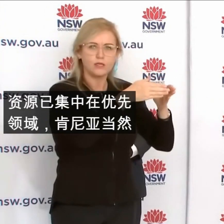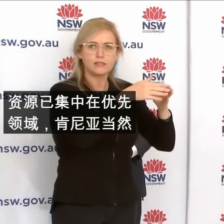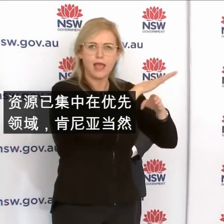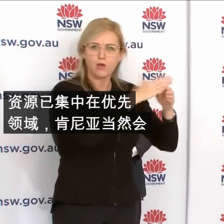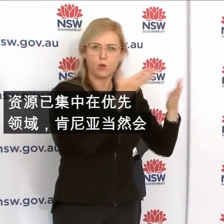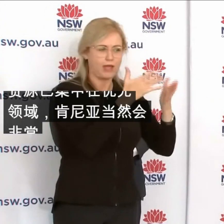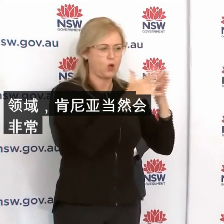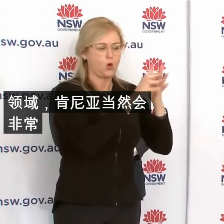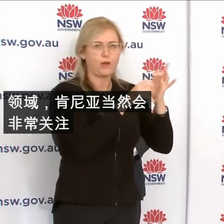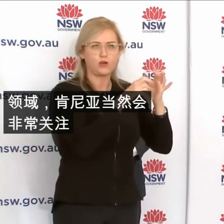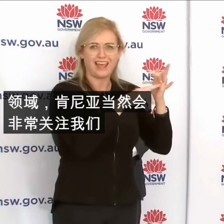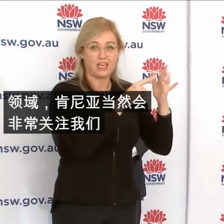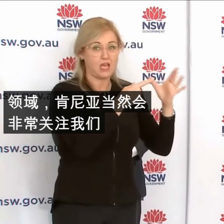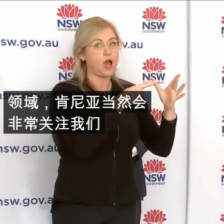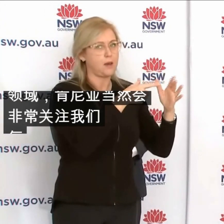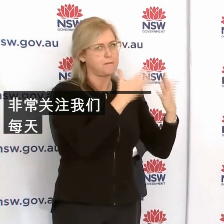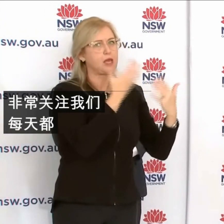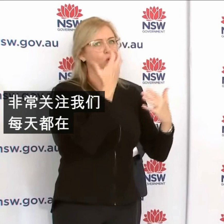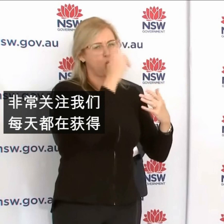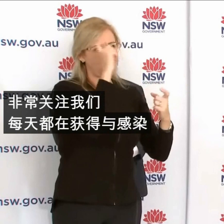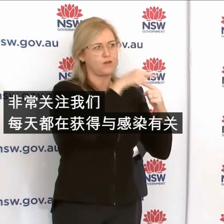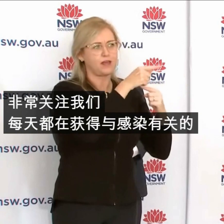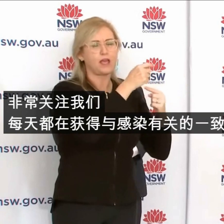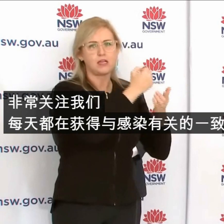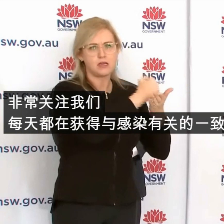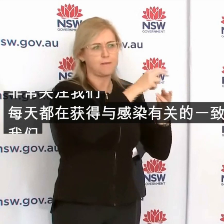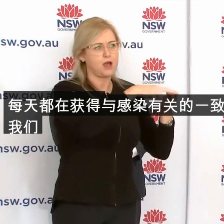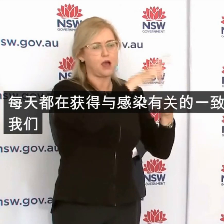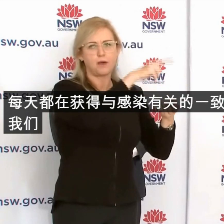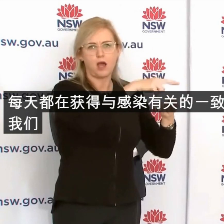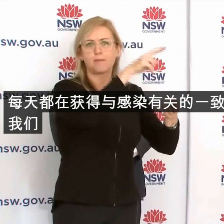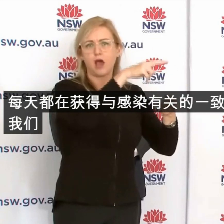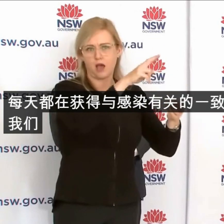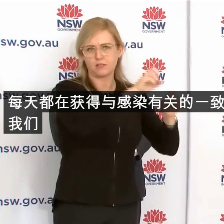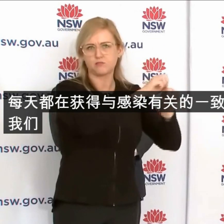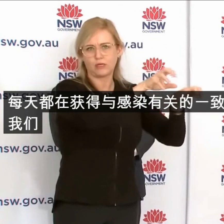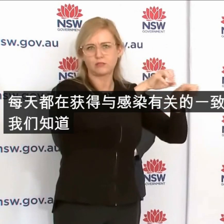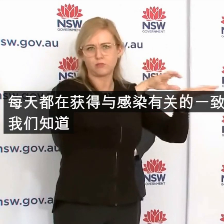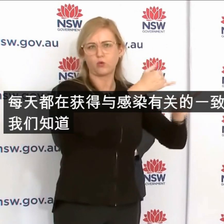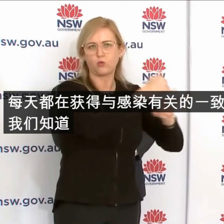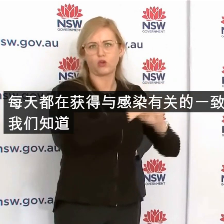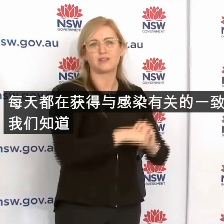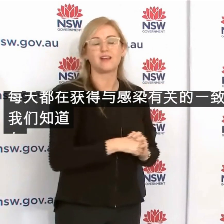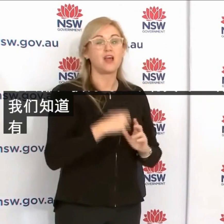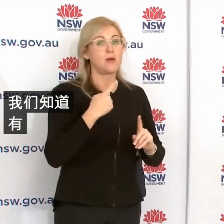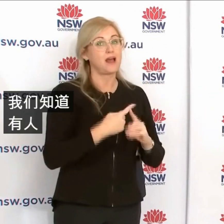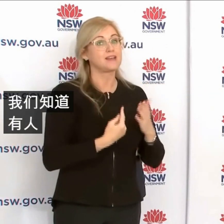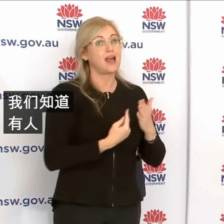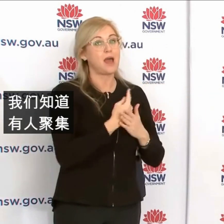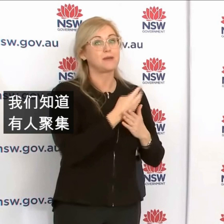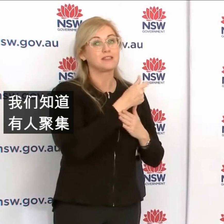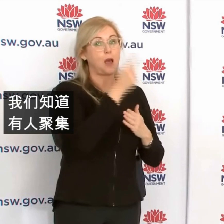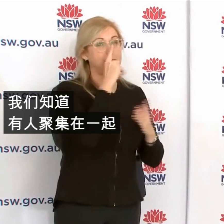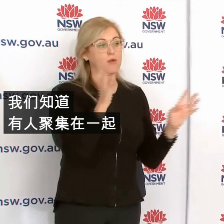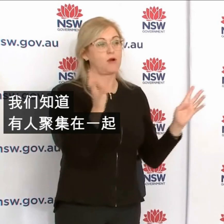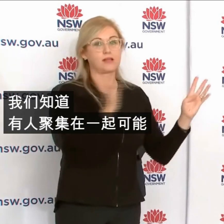Wilcannia, of course, is of great concern. We're getting consistent numbers each and every day in relation to infections. We know there was an event of people,